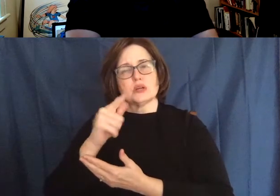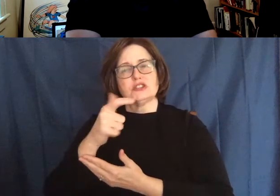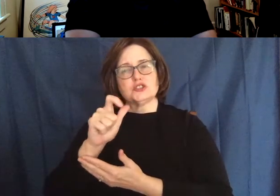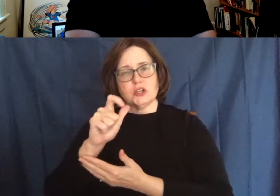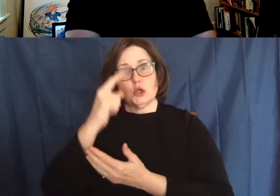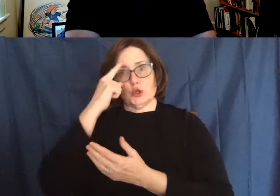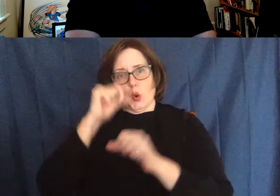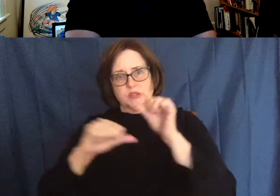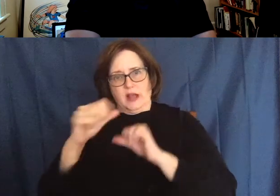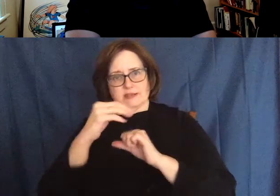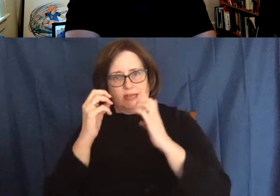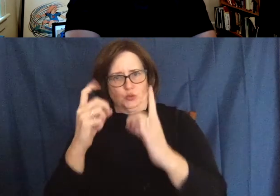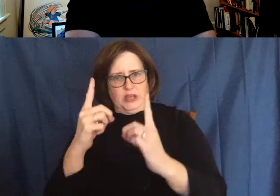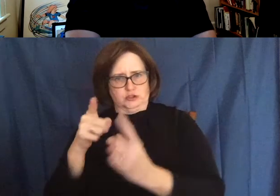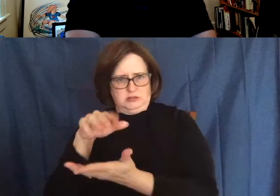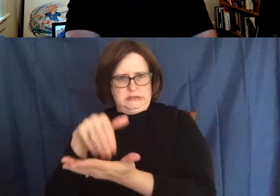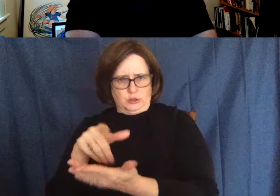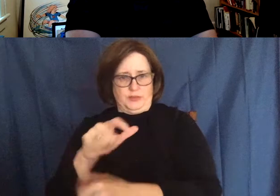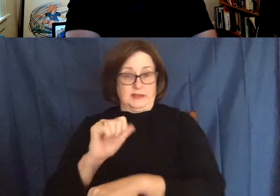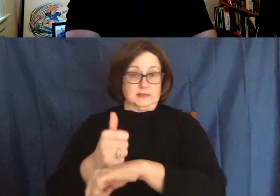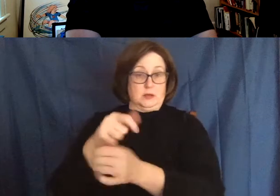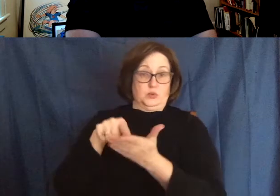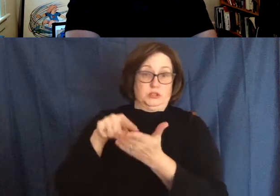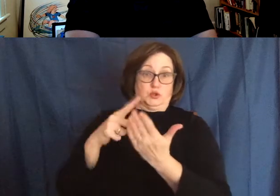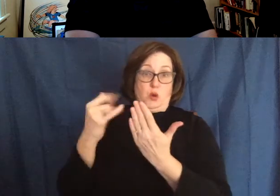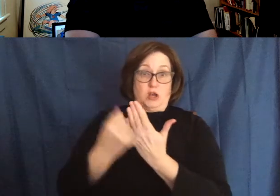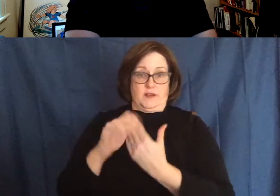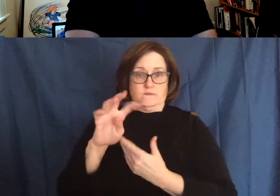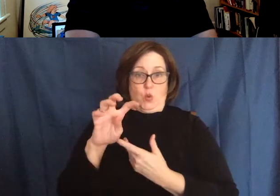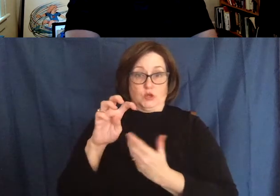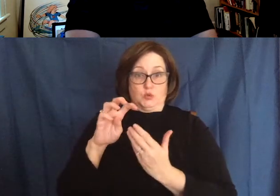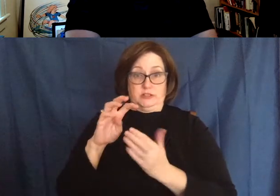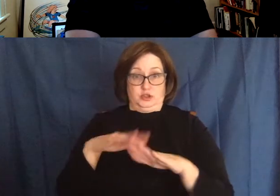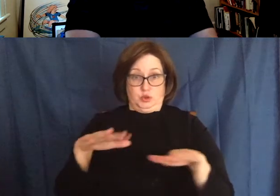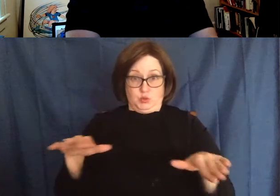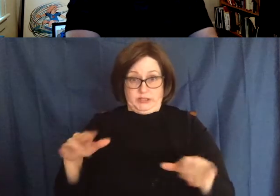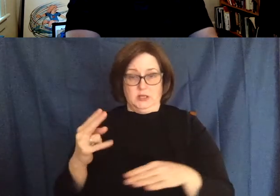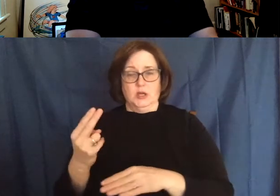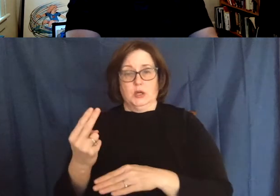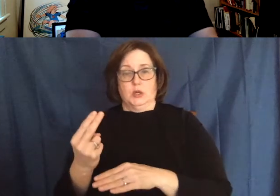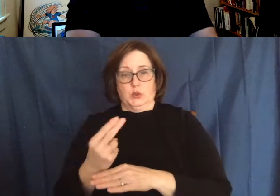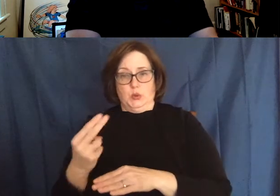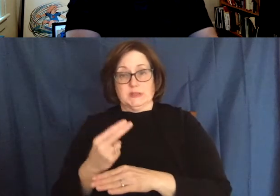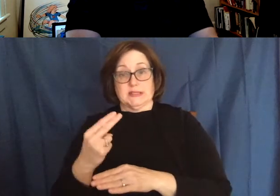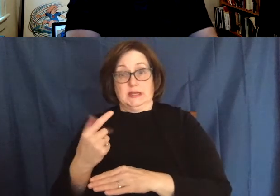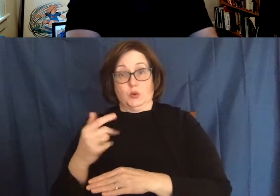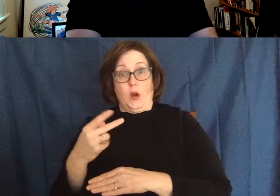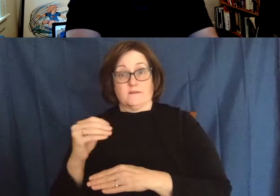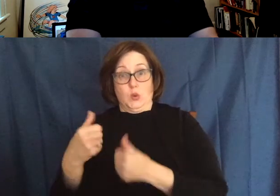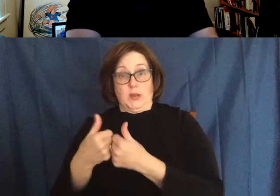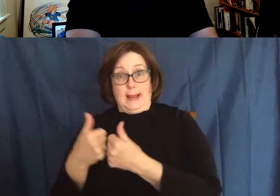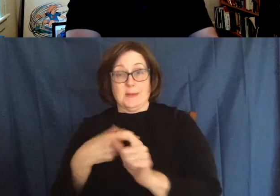set up a study with 400 children, so 200 children using GraphoGame and a control group of 200 children just being